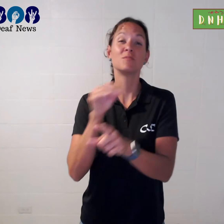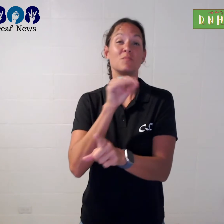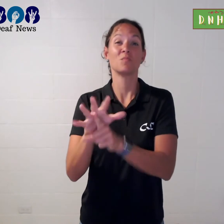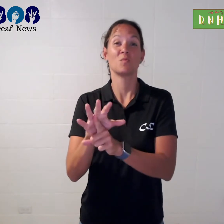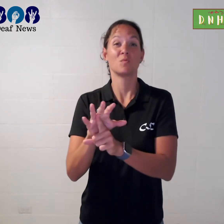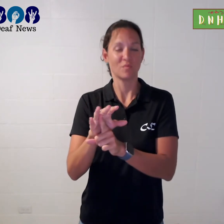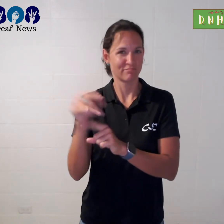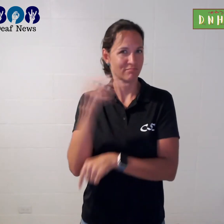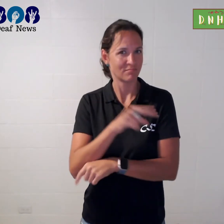years.